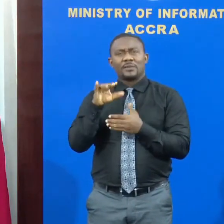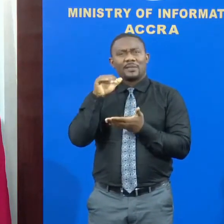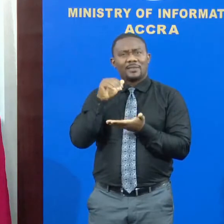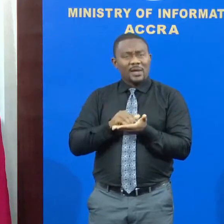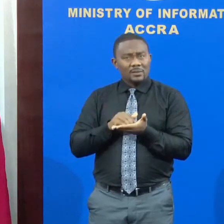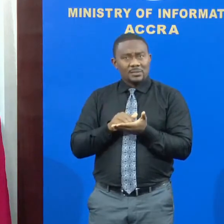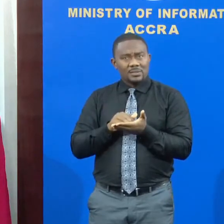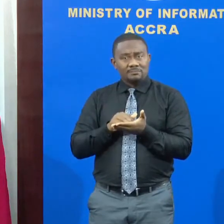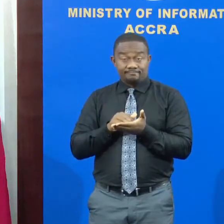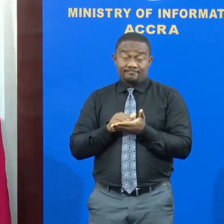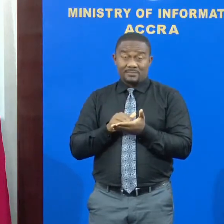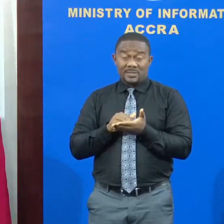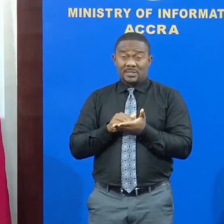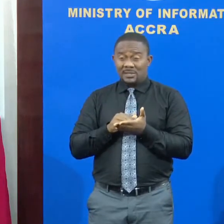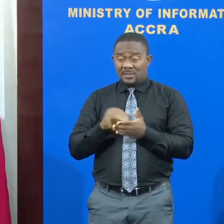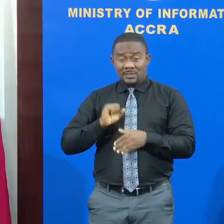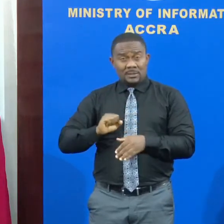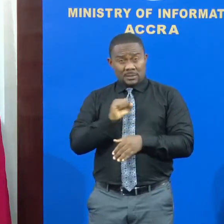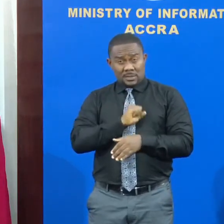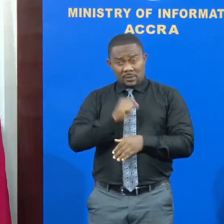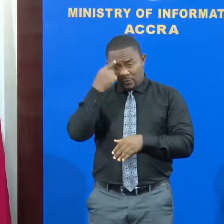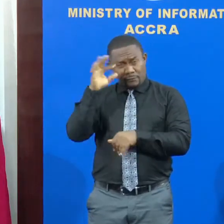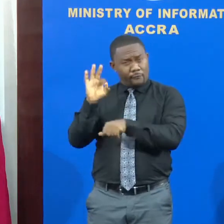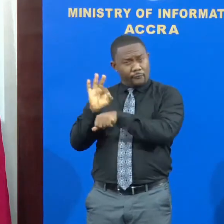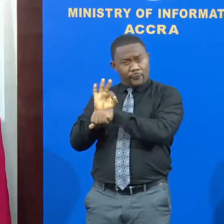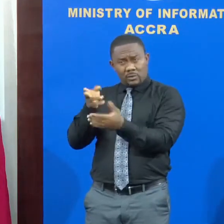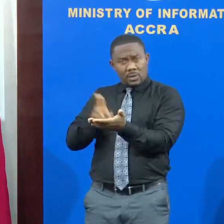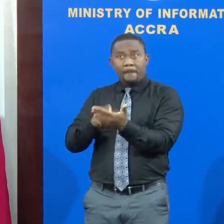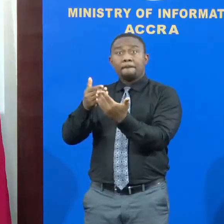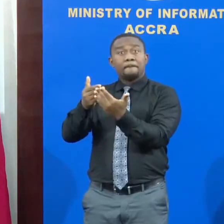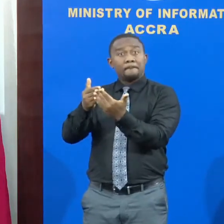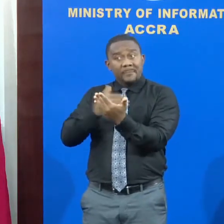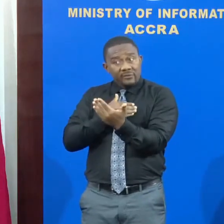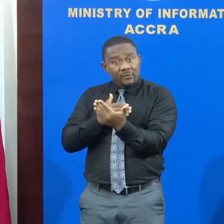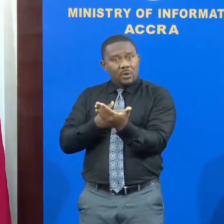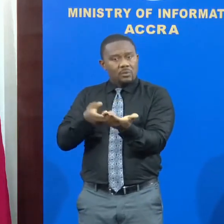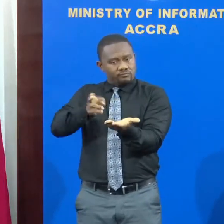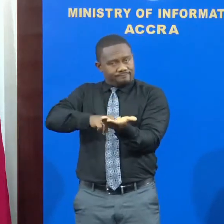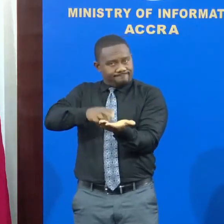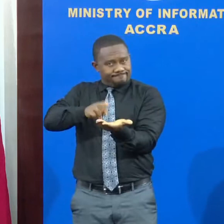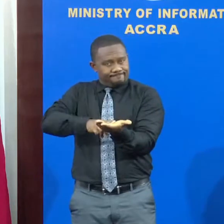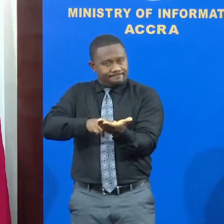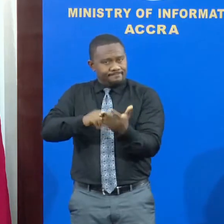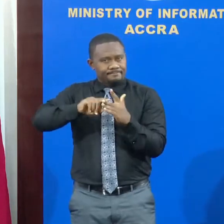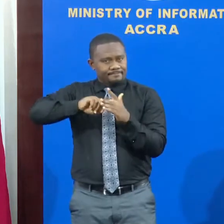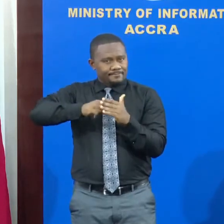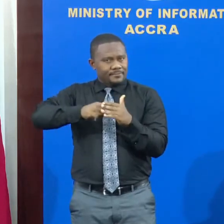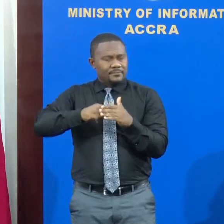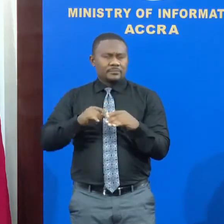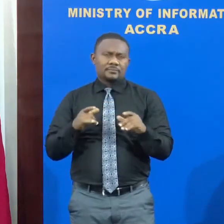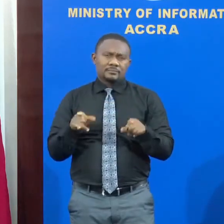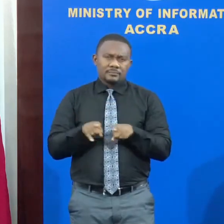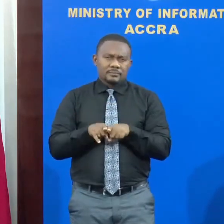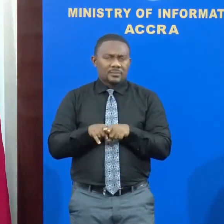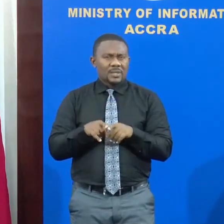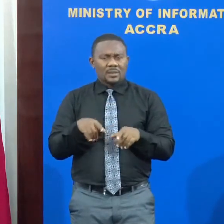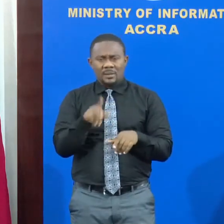staff for field registration before the mass registration proper. And we executed a